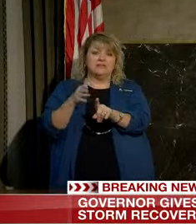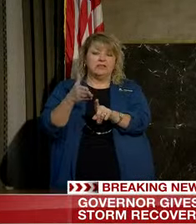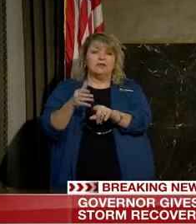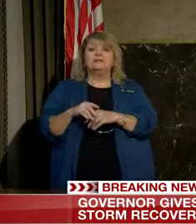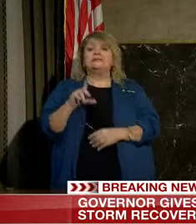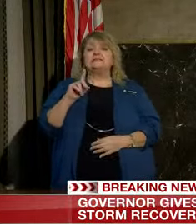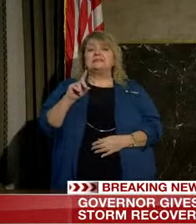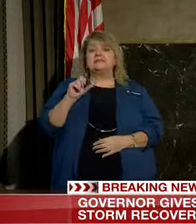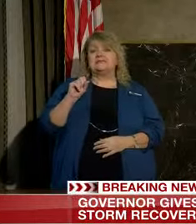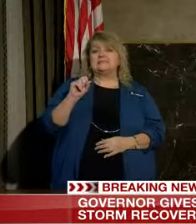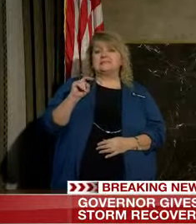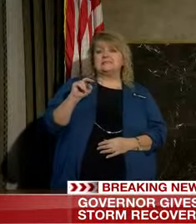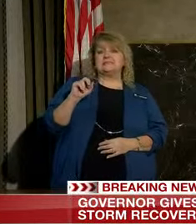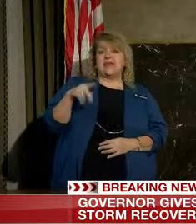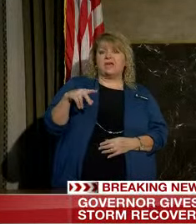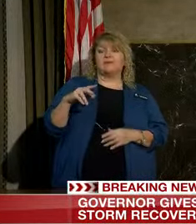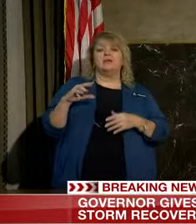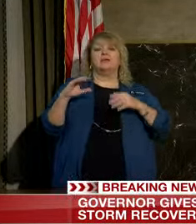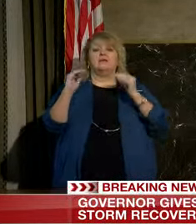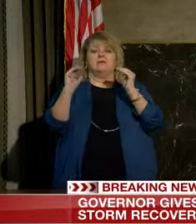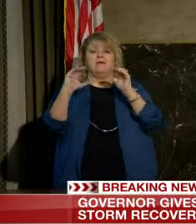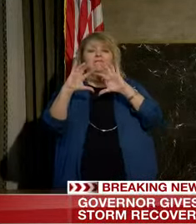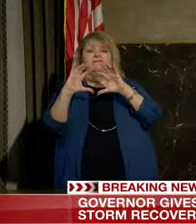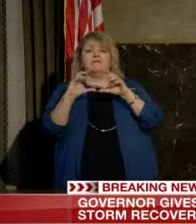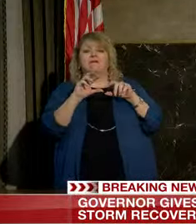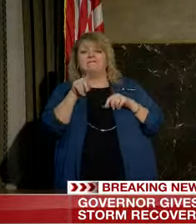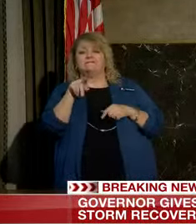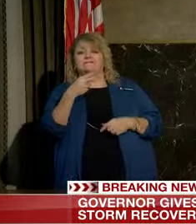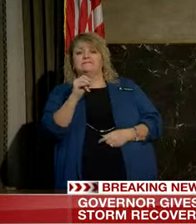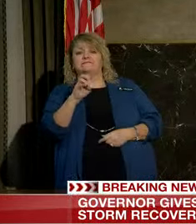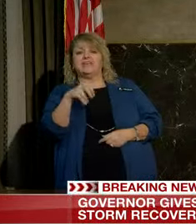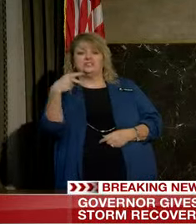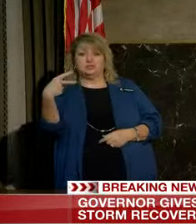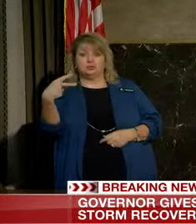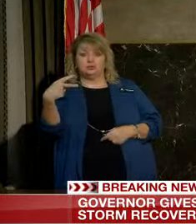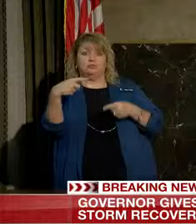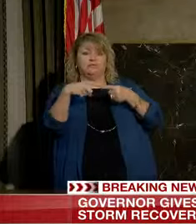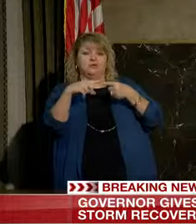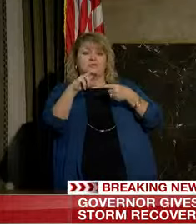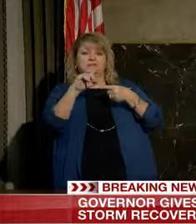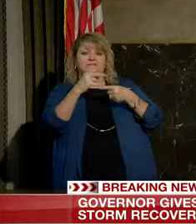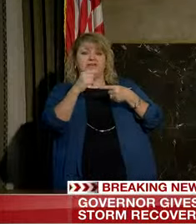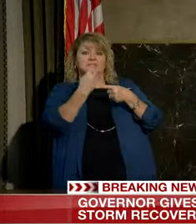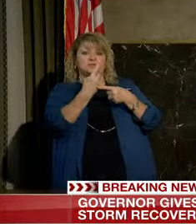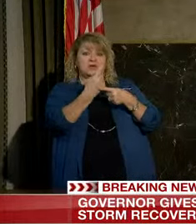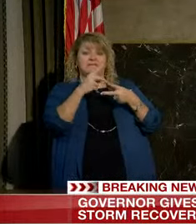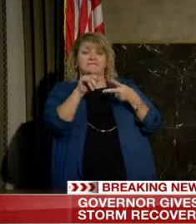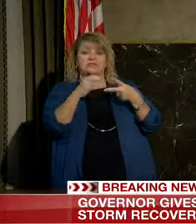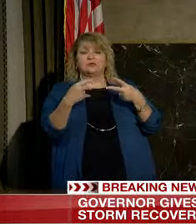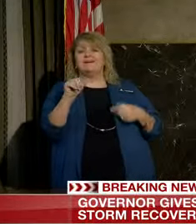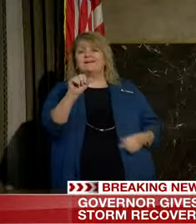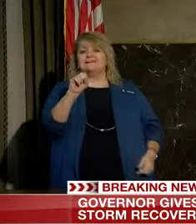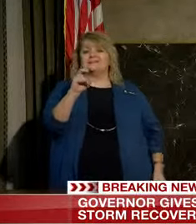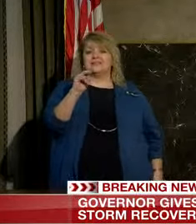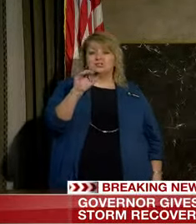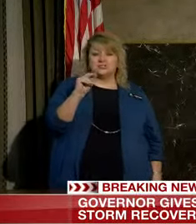DSNAP is in phase 2, currently underway for the following parishes: Ascension,